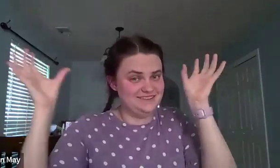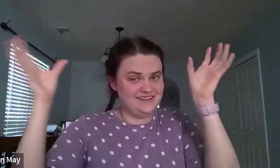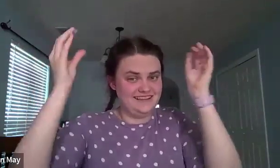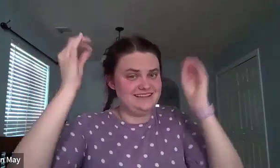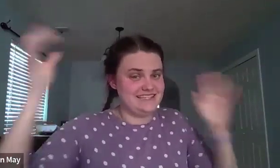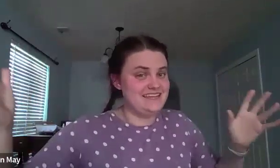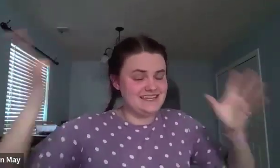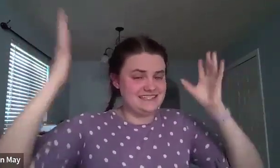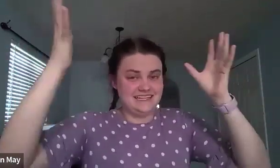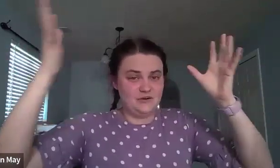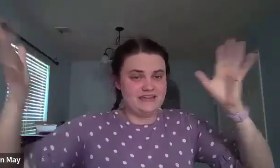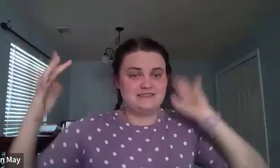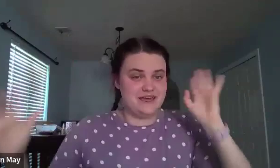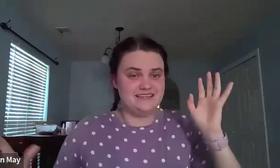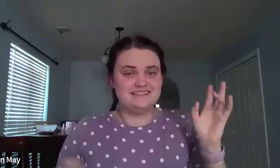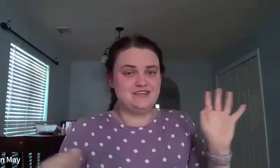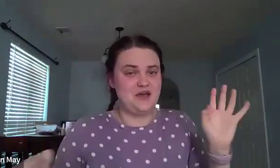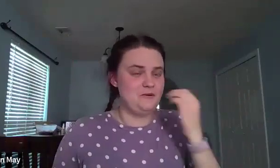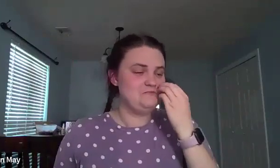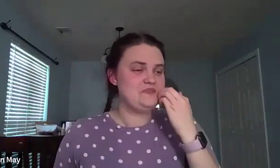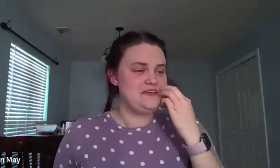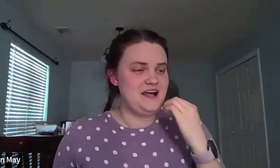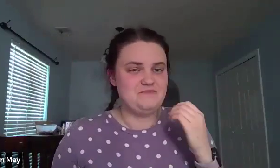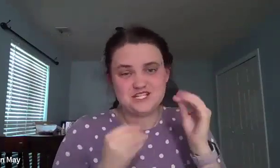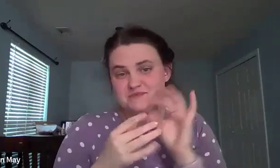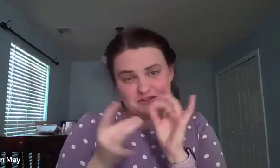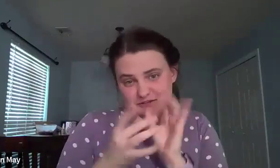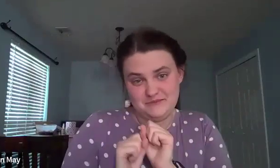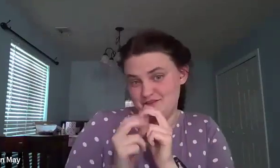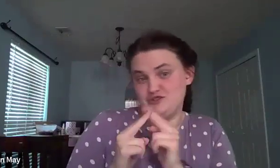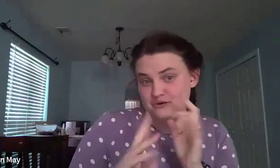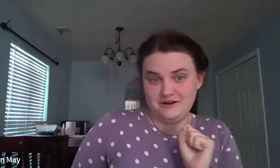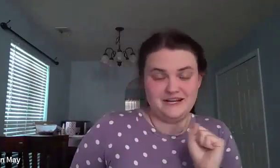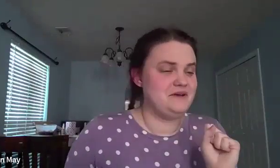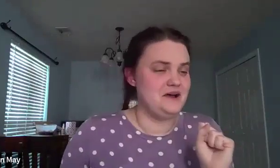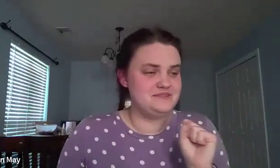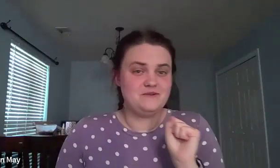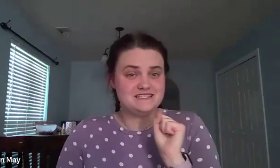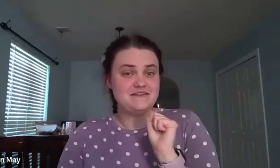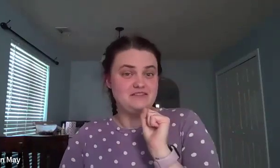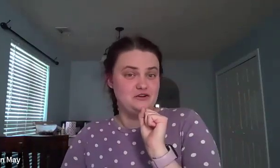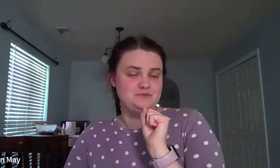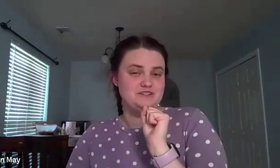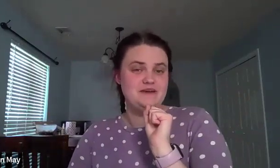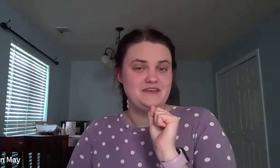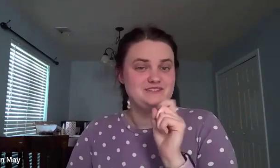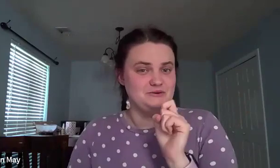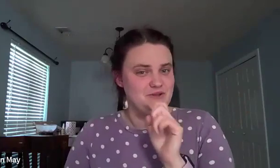literally that's it, okay? It's the best. So that's just my little spiel, my little short one on it. Some classes have had longer spiels about that, so you guys are